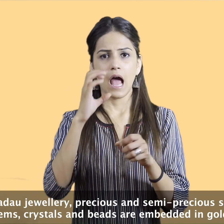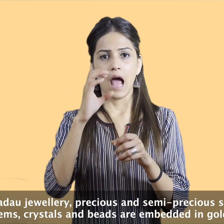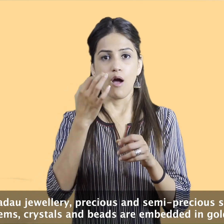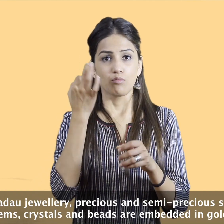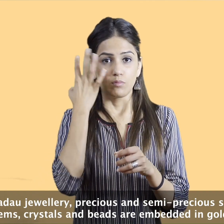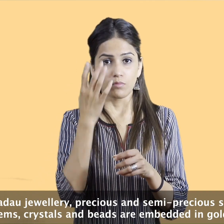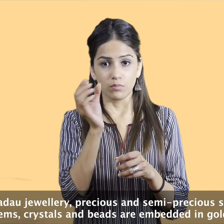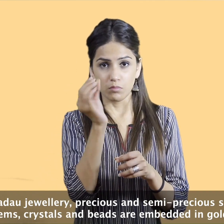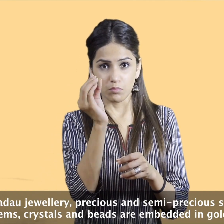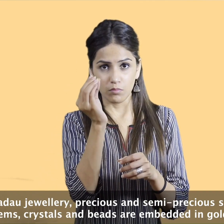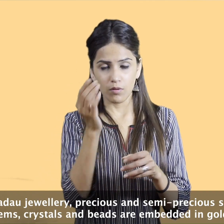in gold.